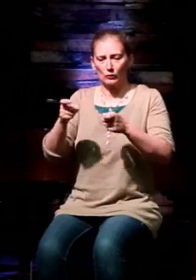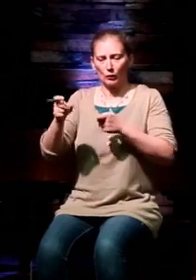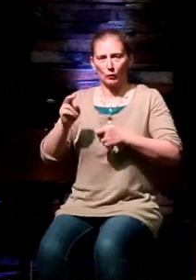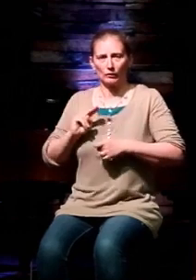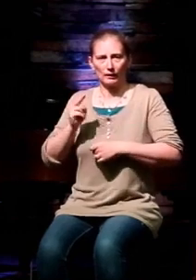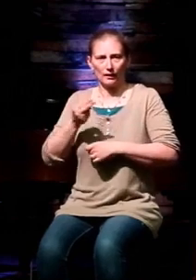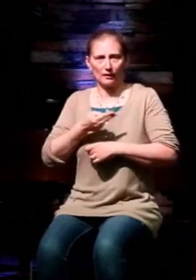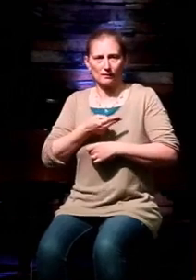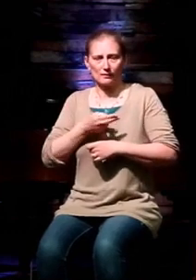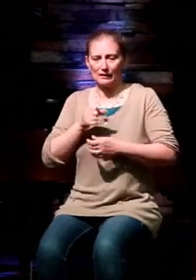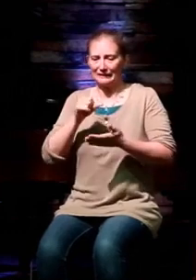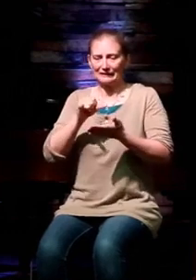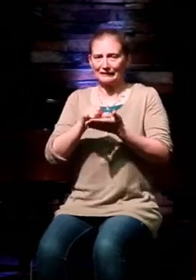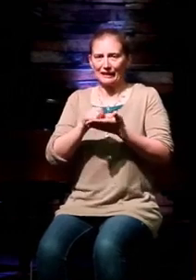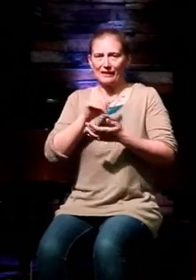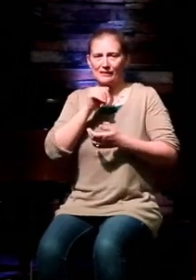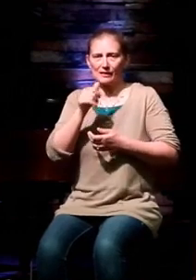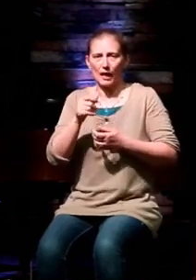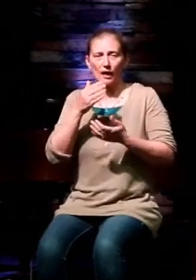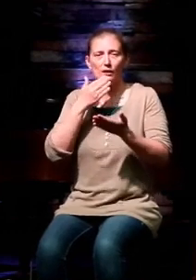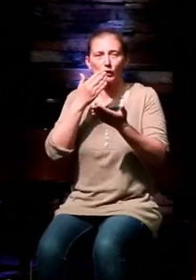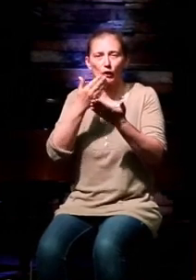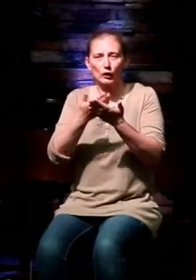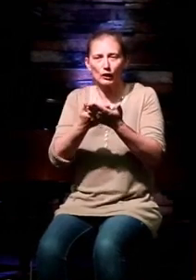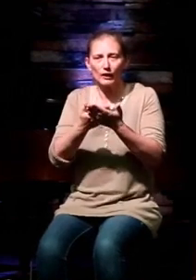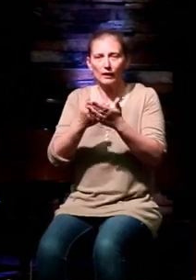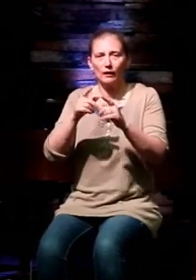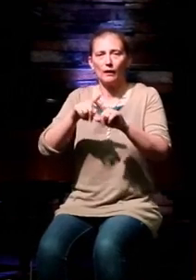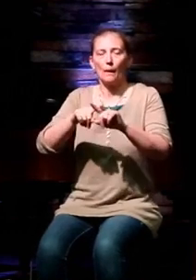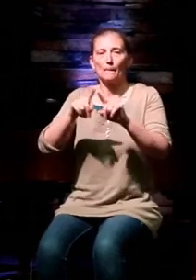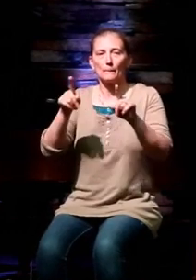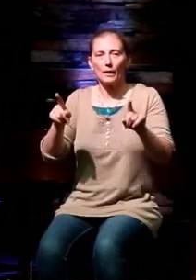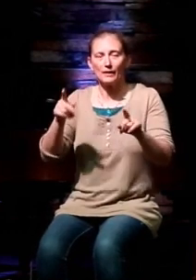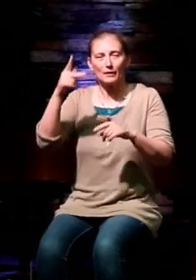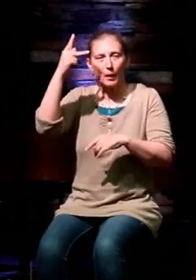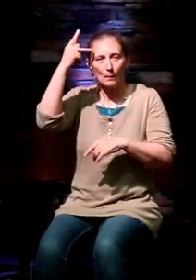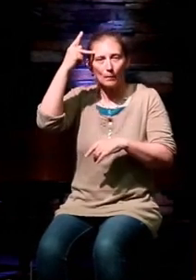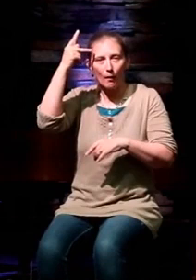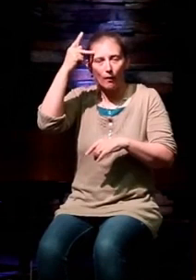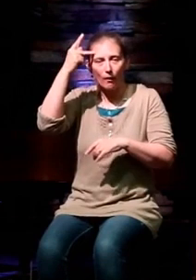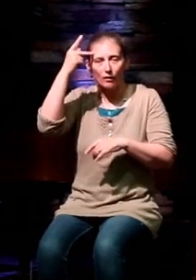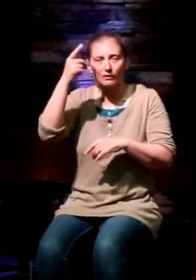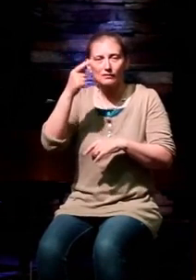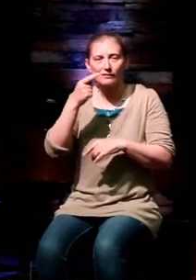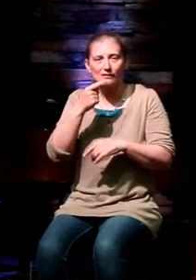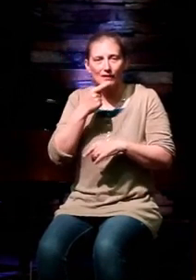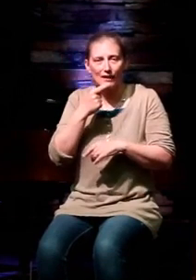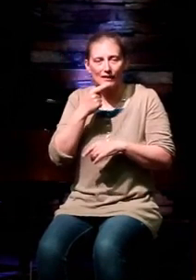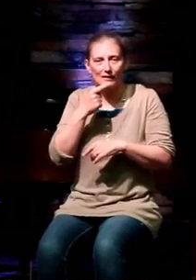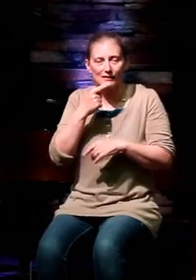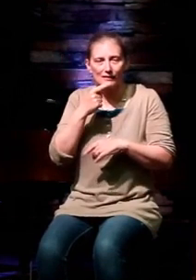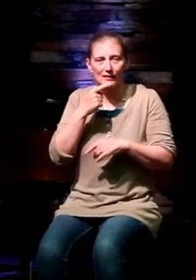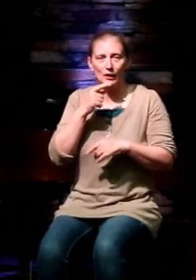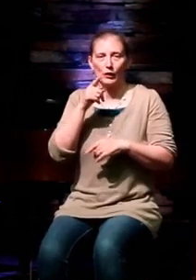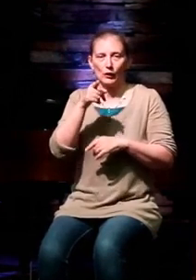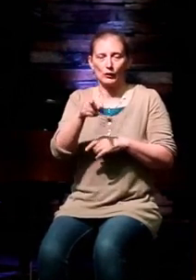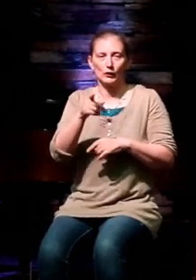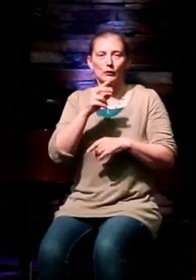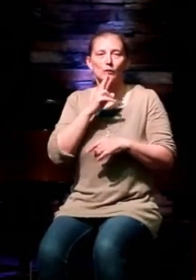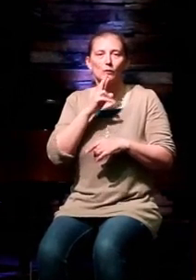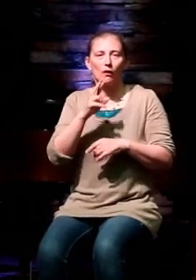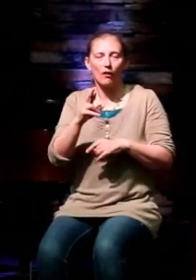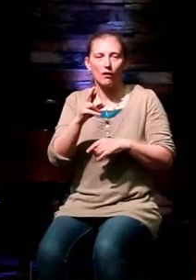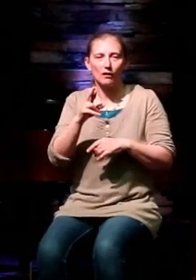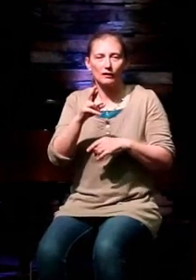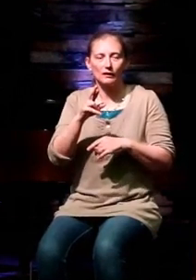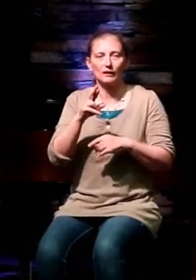marriage. But Paul throws this out. He says that two things are happening. You're either dominated by sin in your